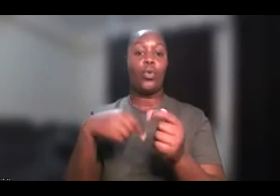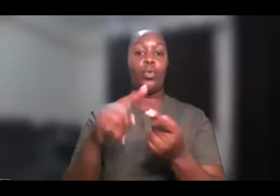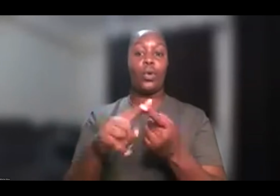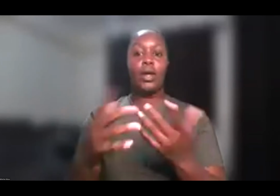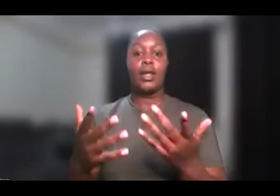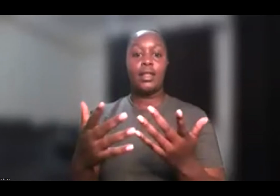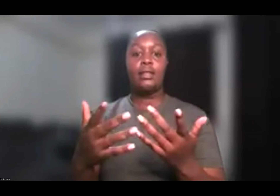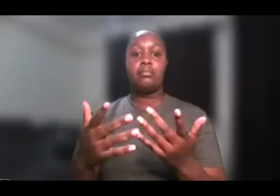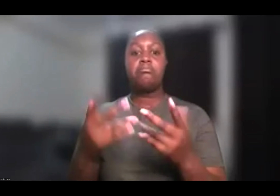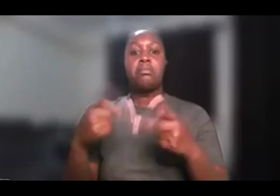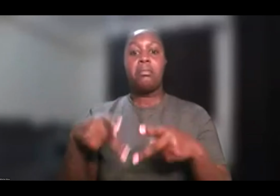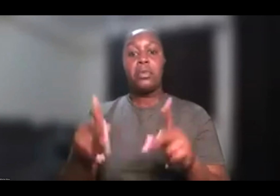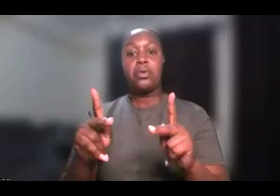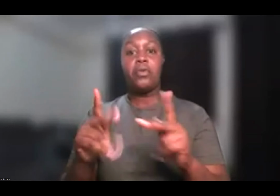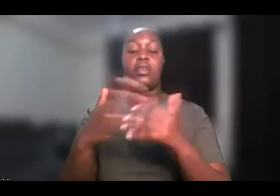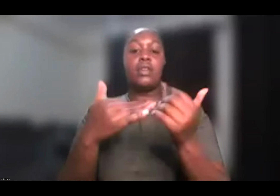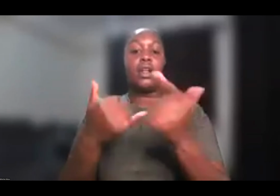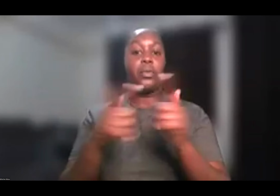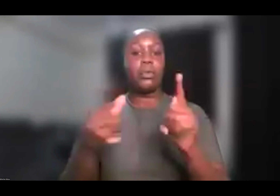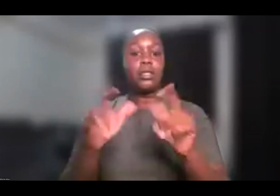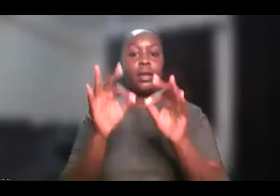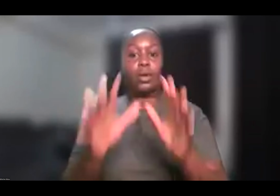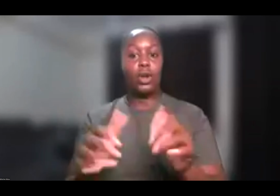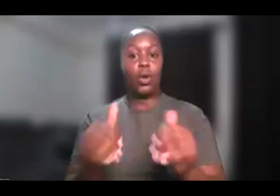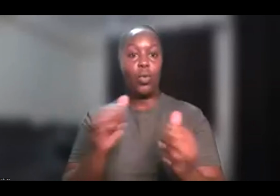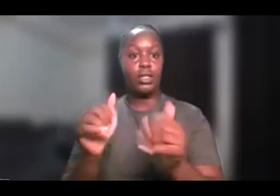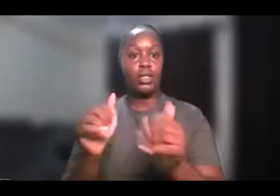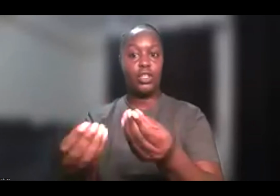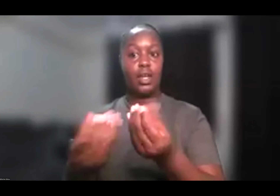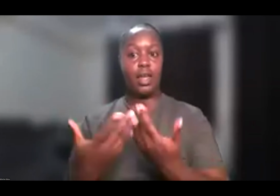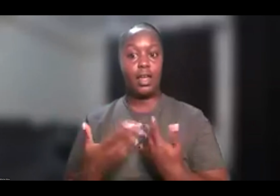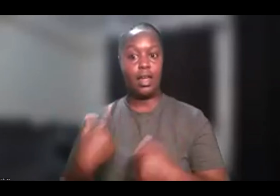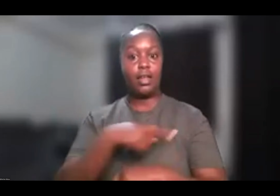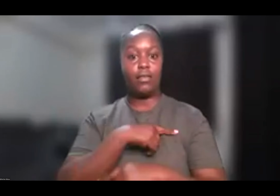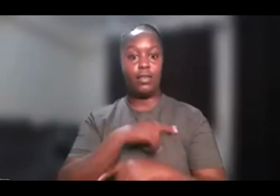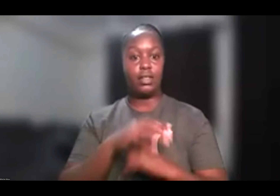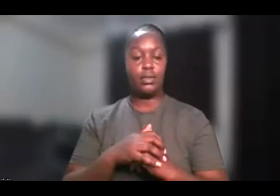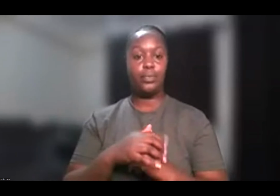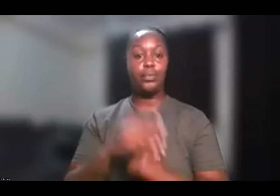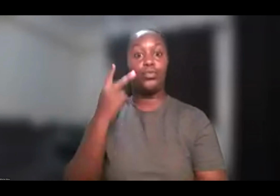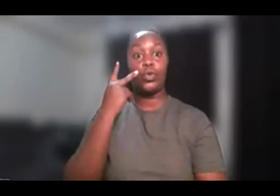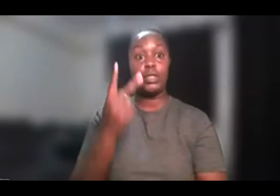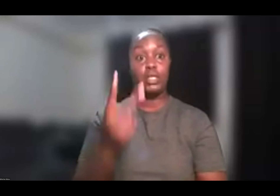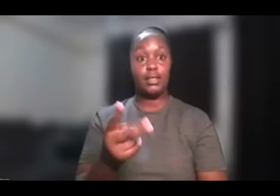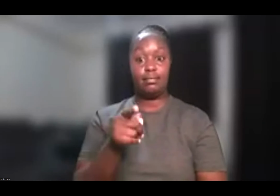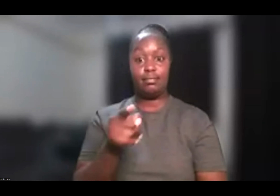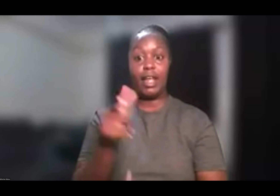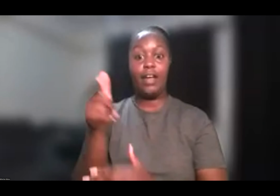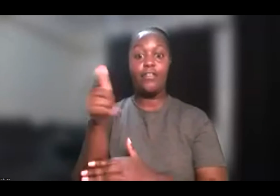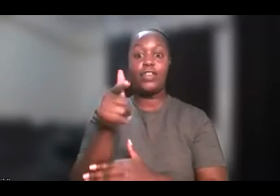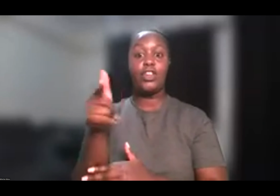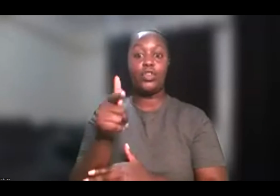interpreter, which is in the video. So here you can see that this video are very useful, but for scalable sign